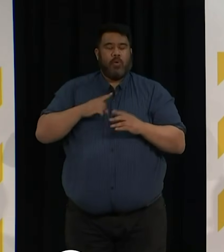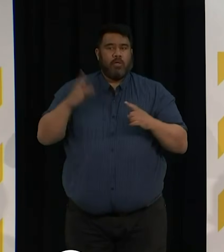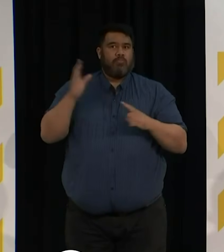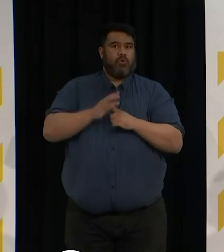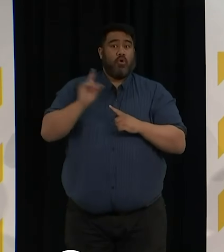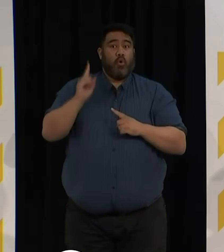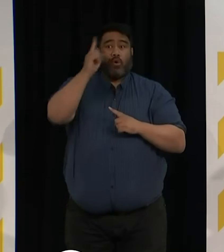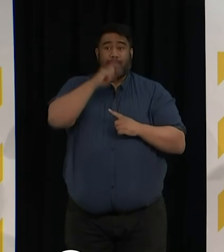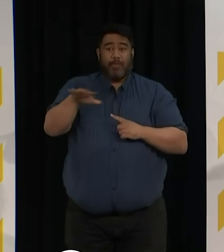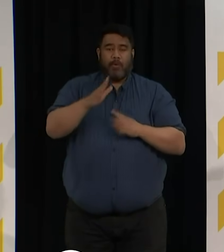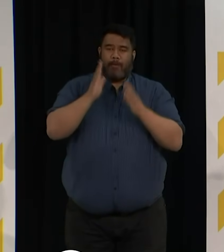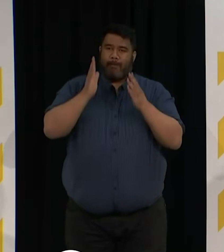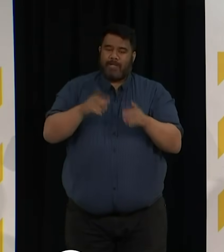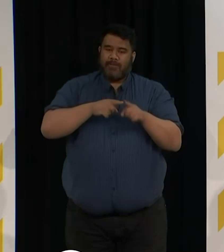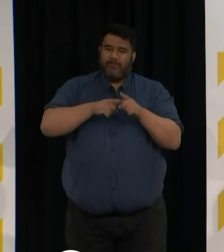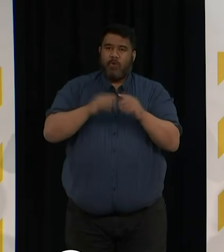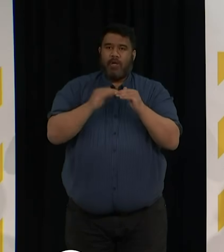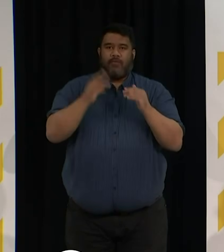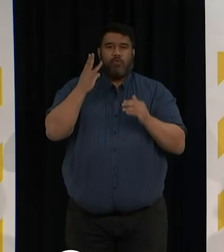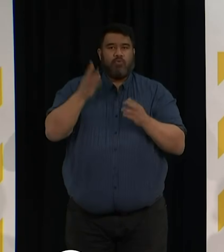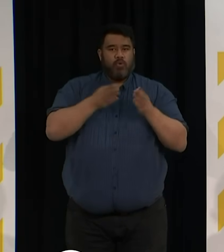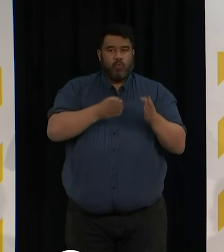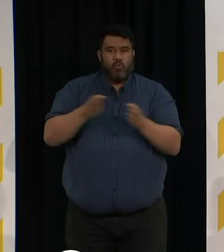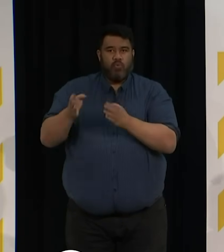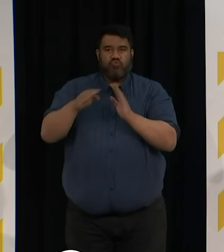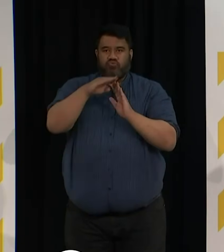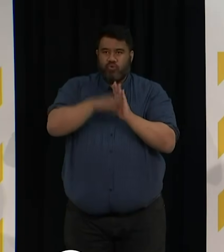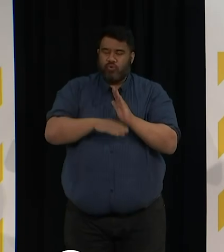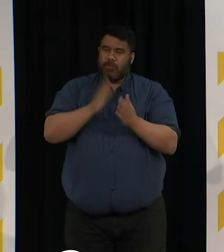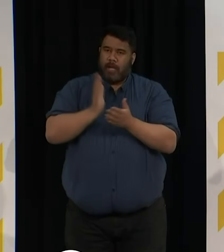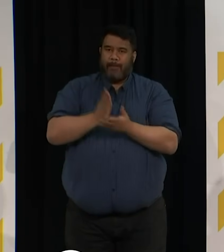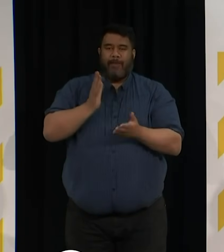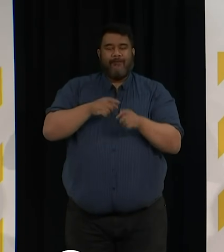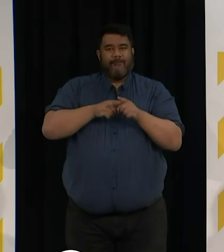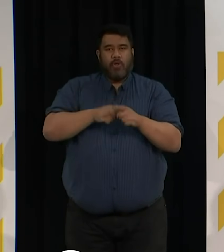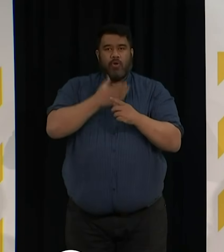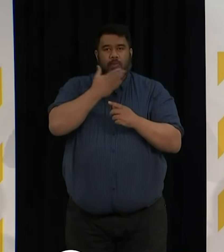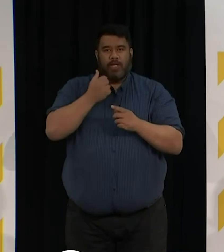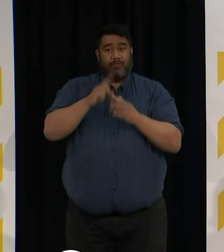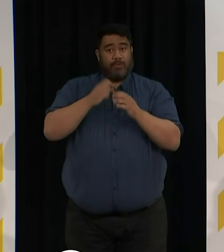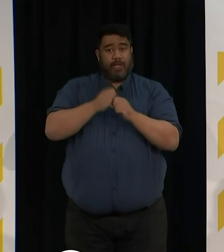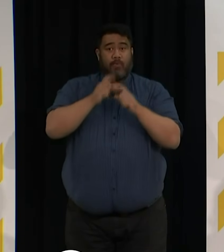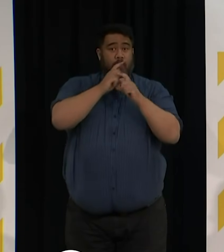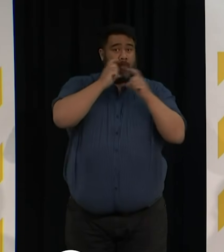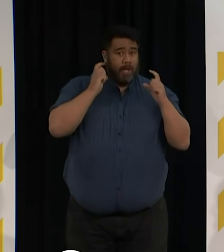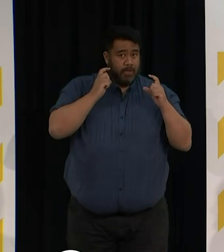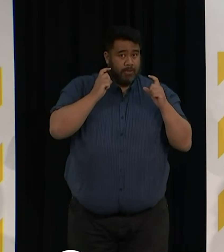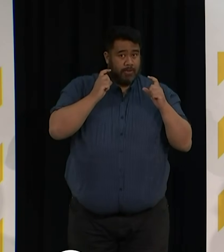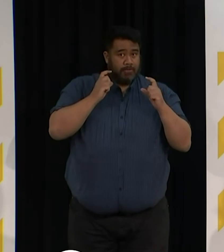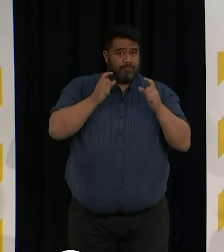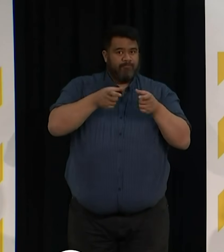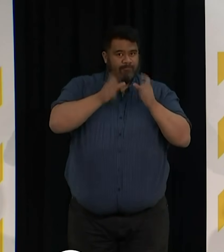Auckland continuing to abide by alert level 3 measures. They are there for a reason, and this includes mask wearing and,